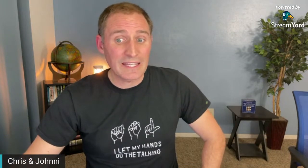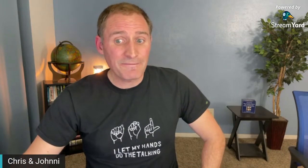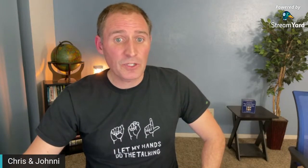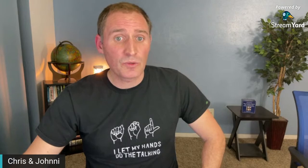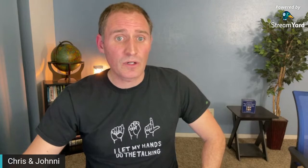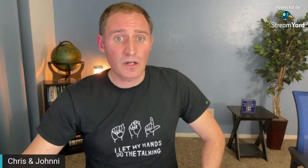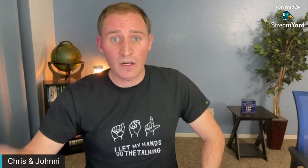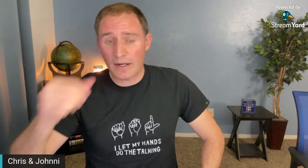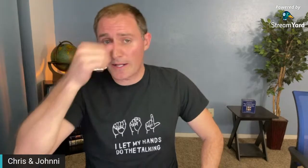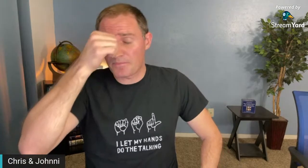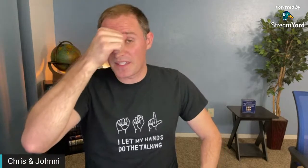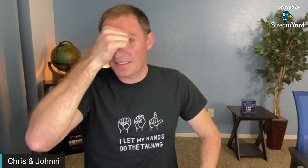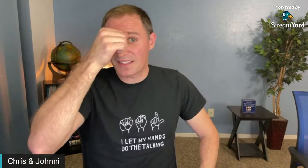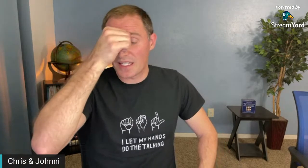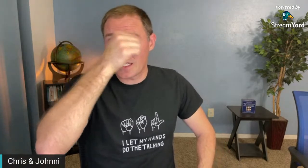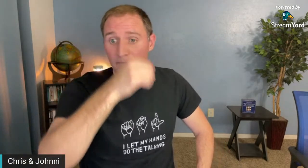you were, let's say,